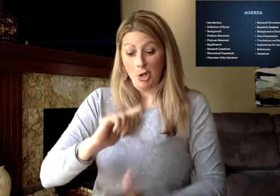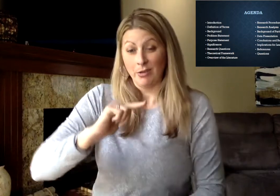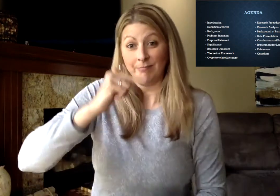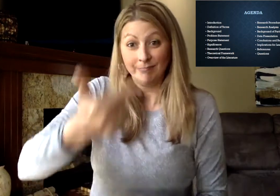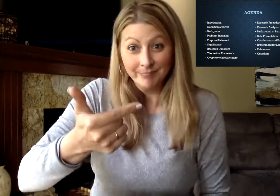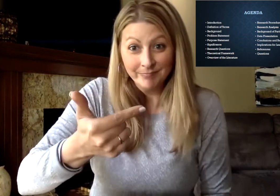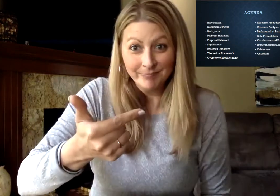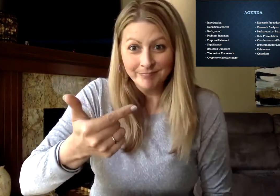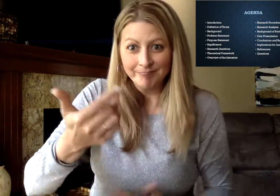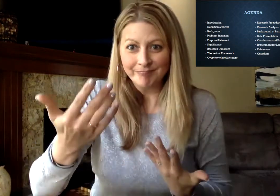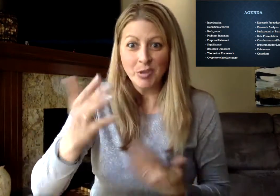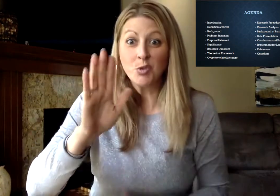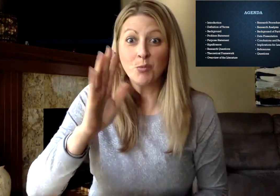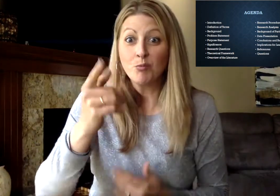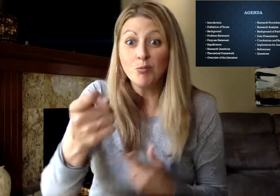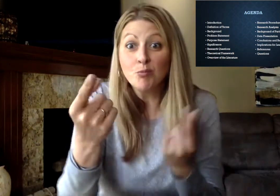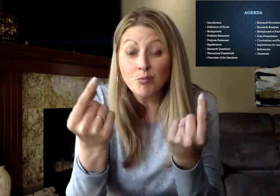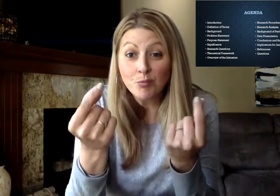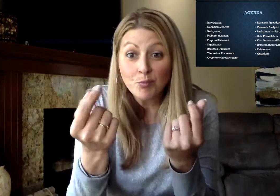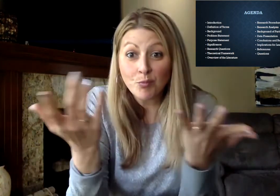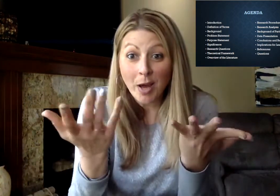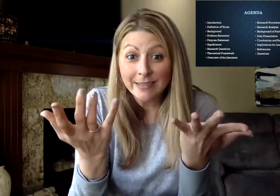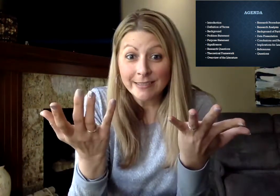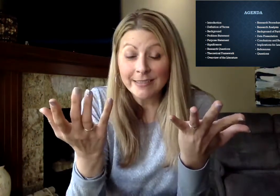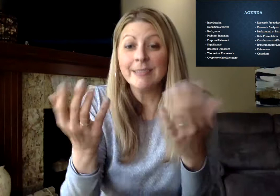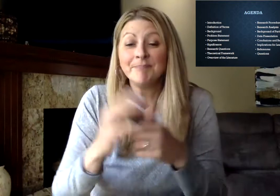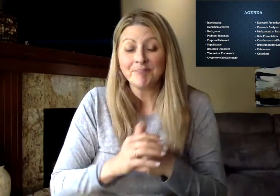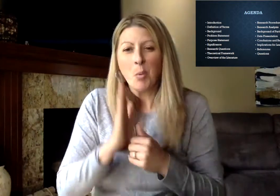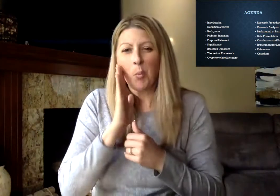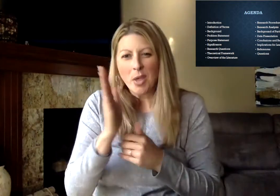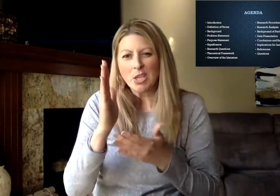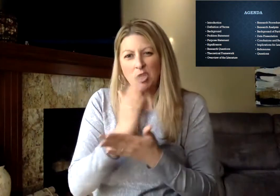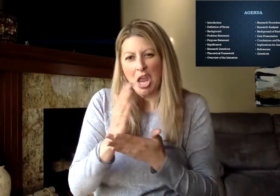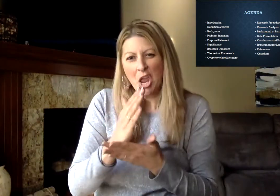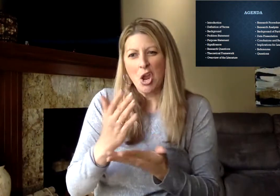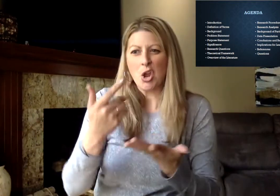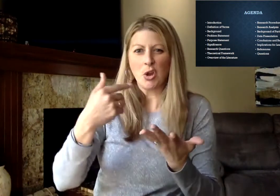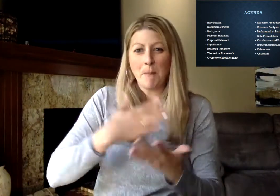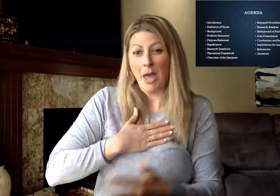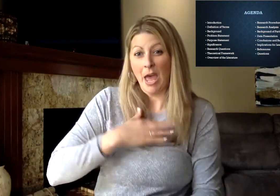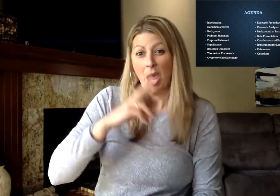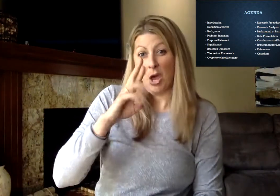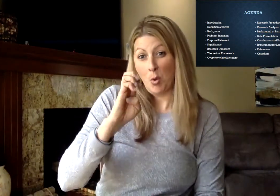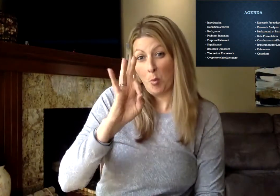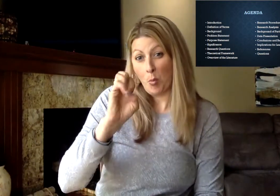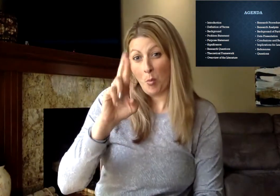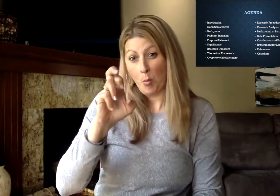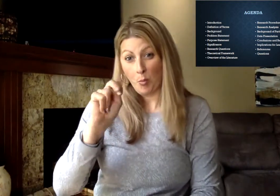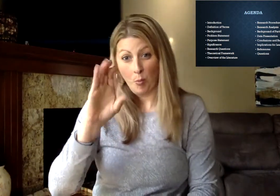Also, the last part I share, it's your turn. So what are you going to do? And then, of course, I'll share